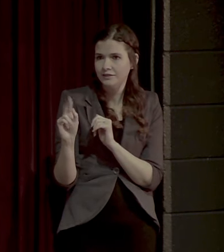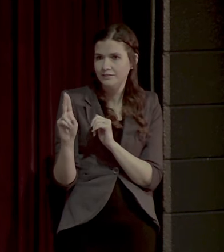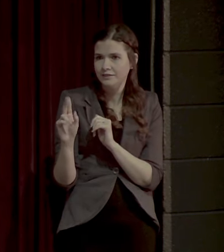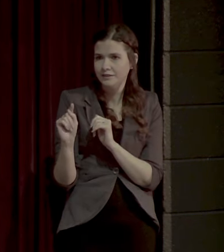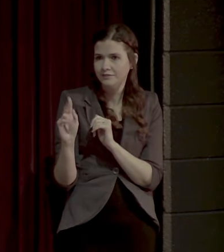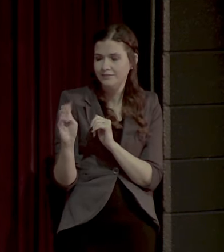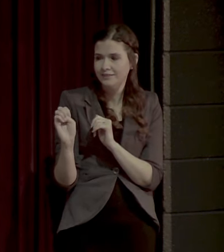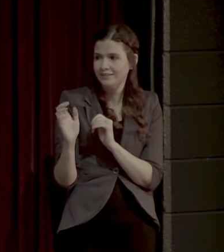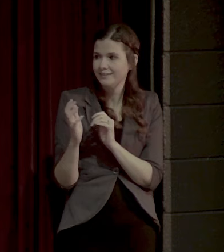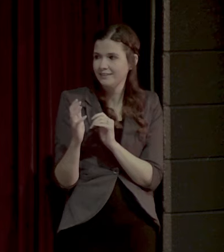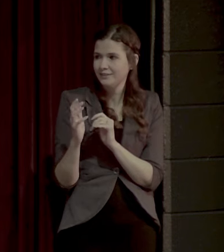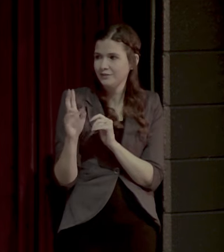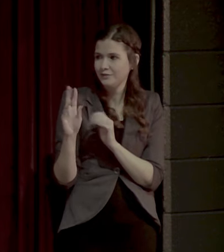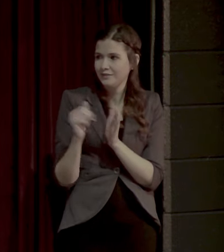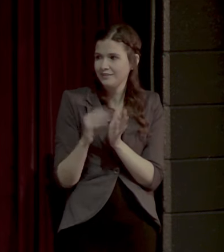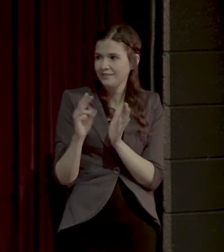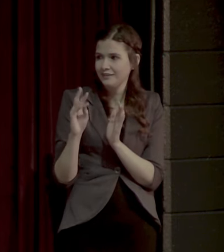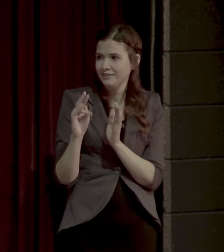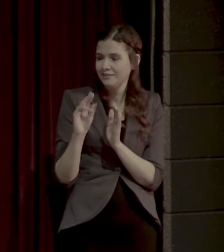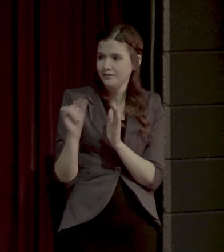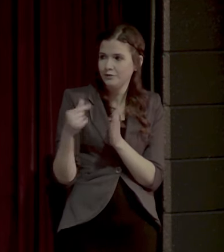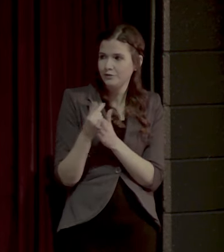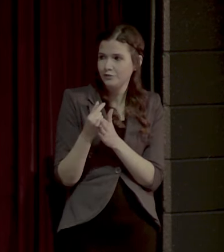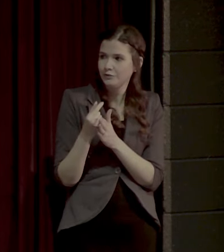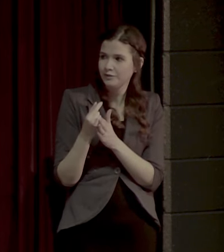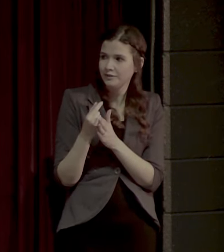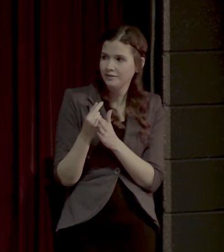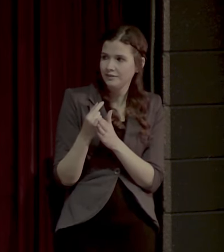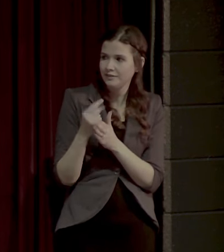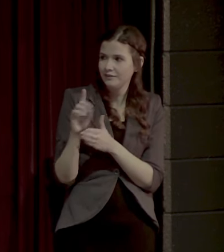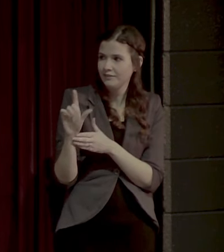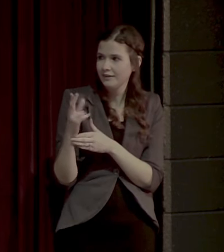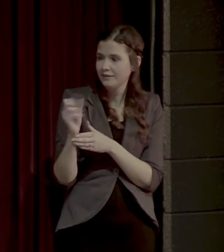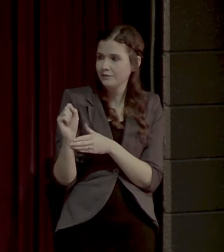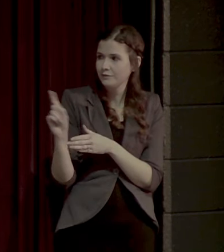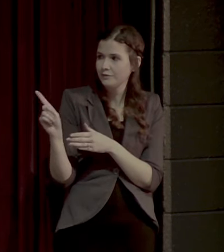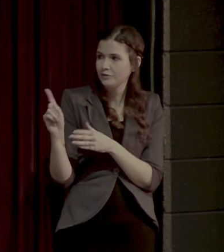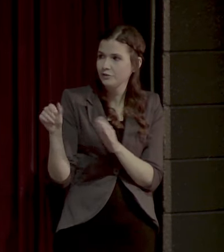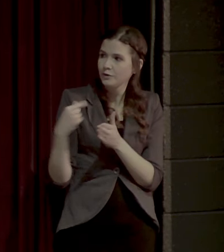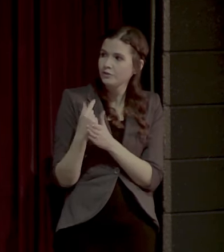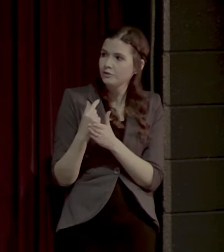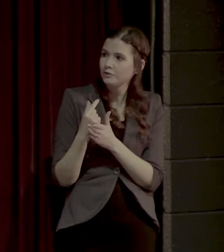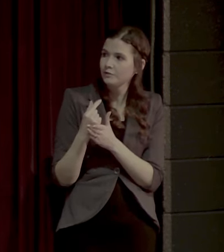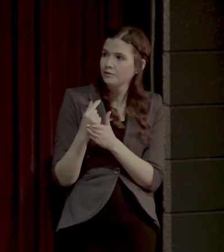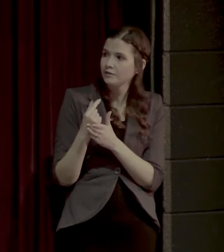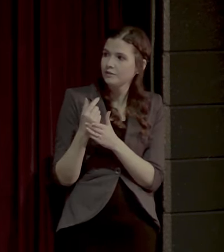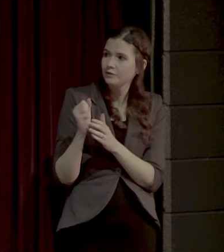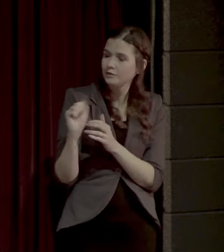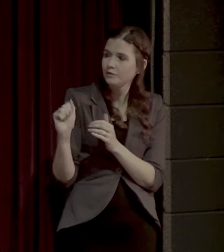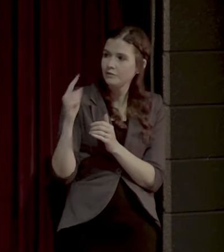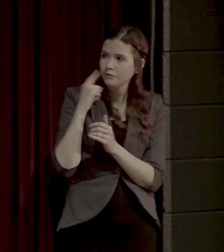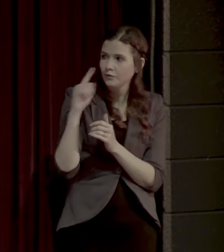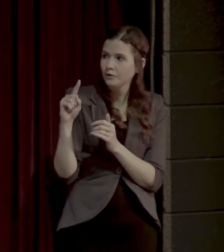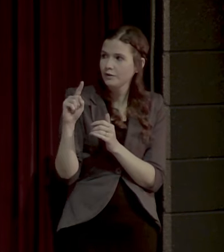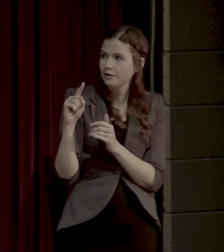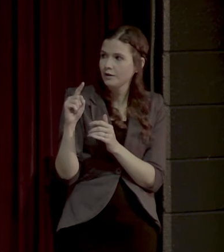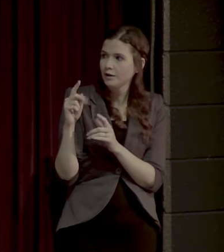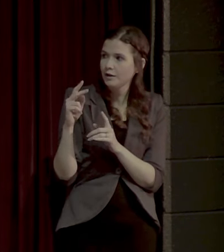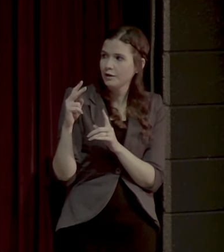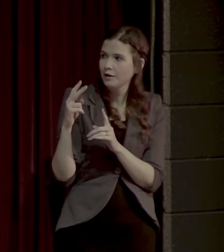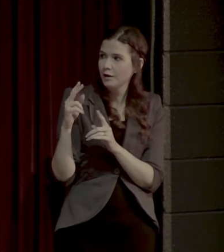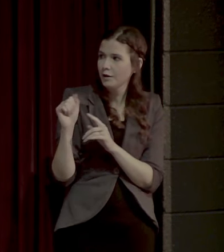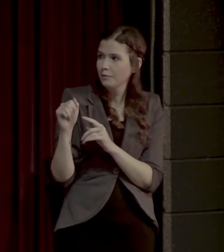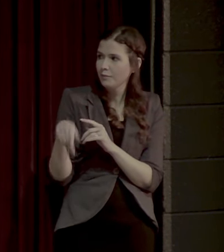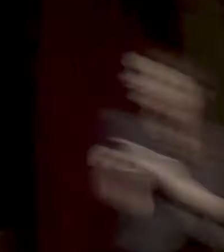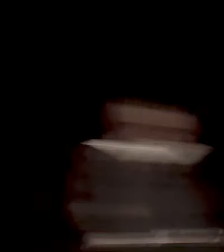a 2017 graduate of Devil's Lake High School, Shaylin is graduating today with an Associate of Applied Science in Precision Agriculture.